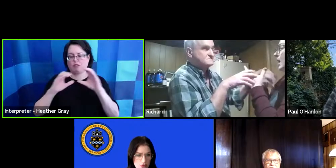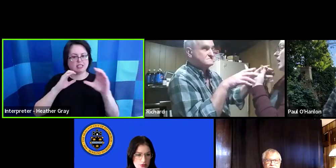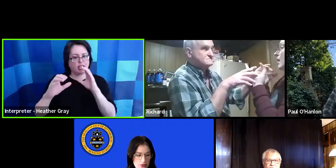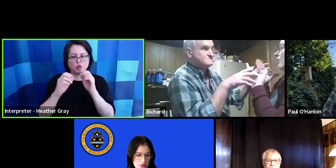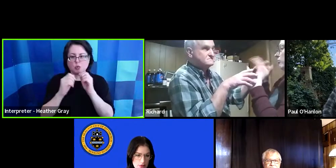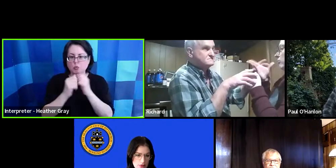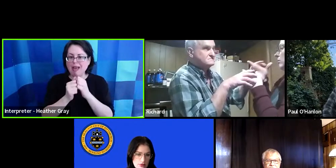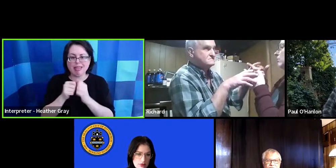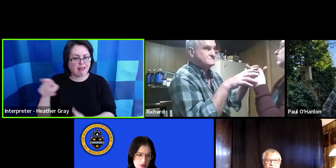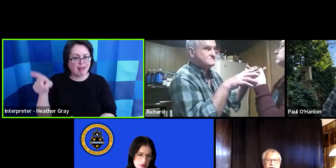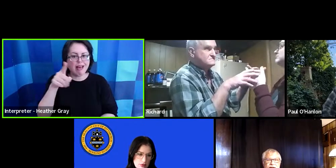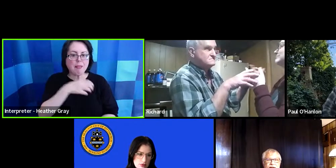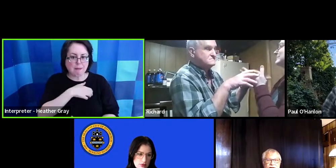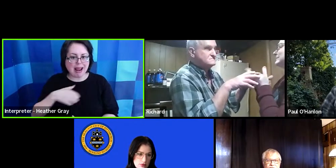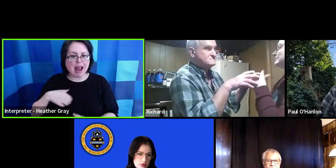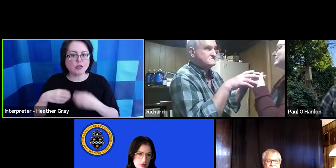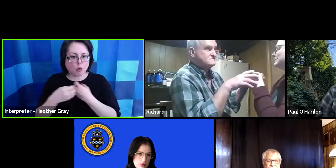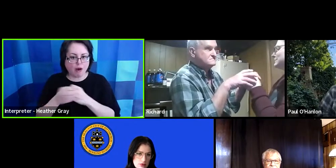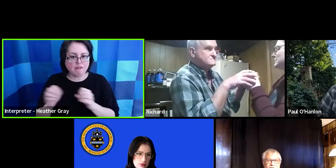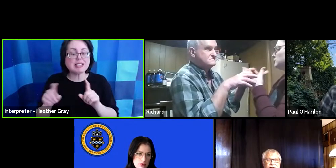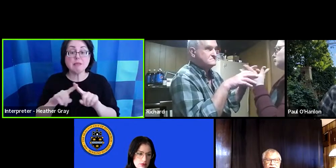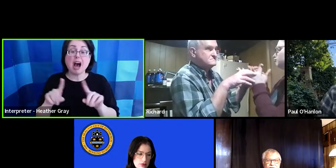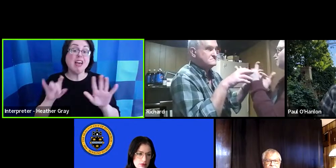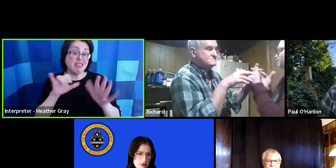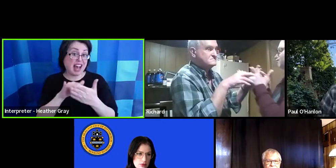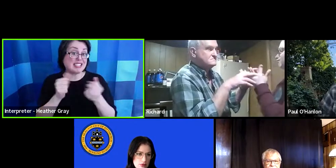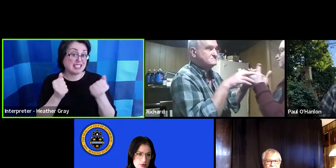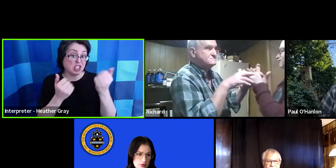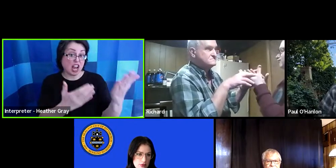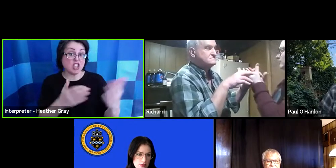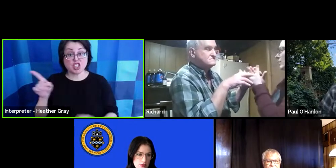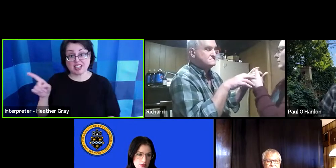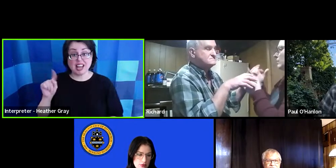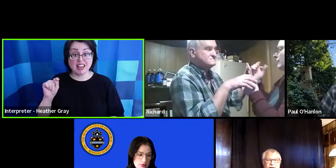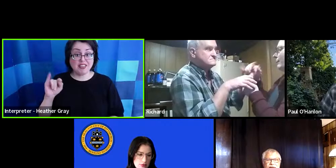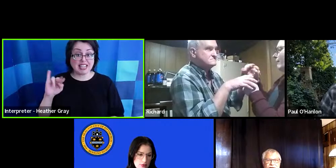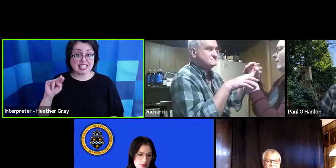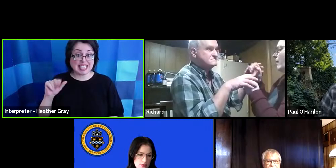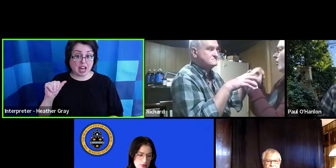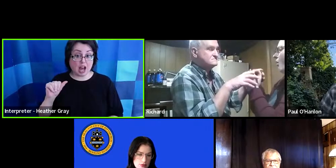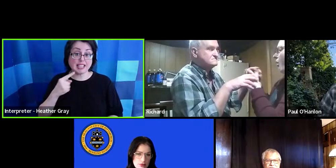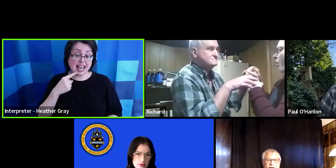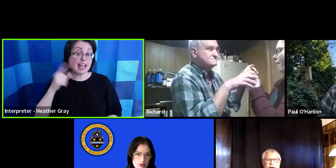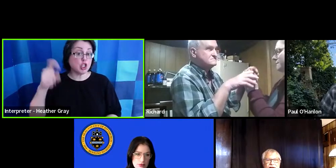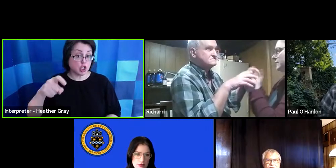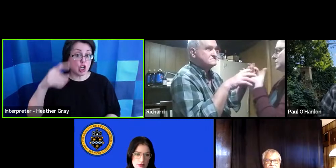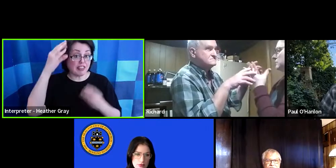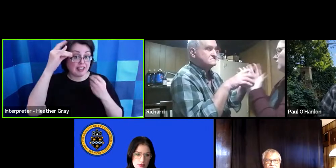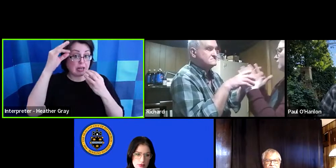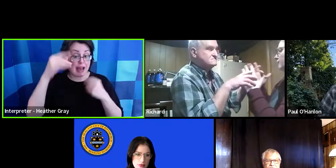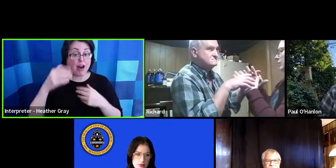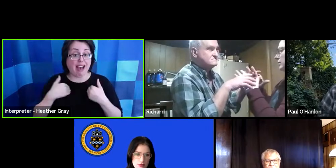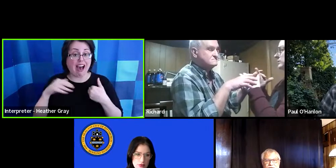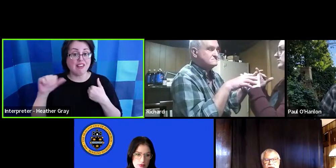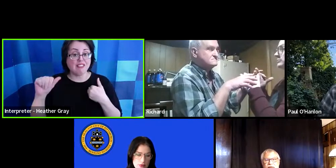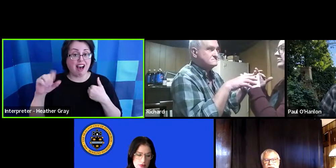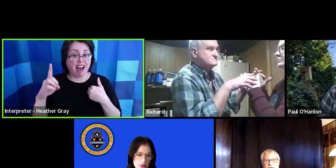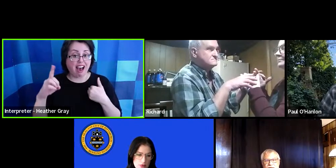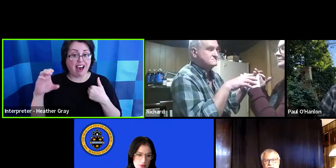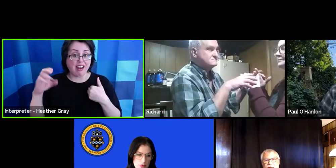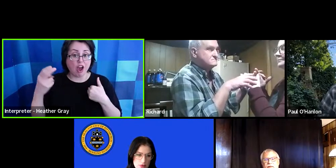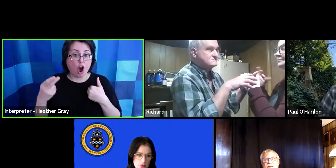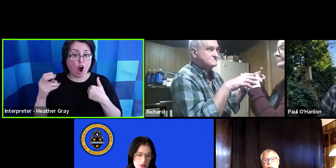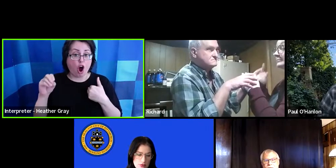is, but that was a suggestion that Tina came up with. So something to consider, and I think we would probably need